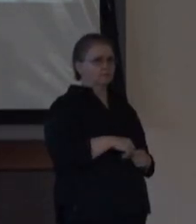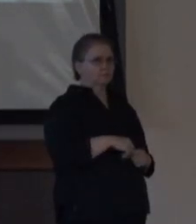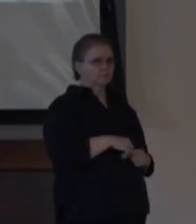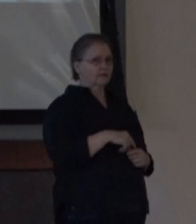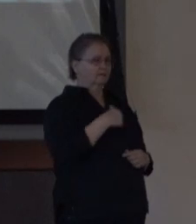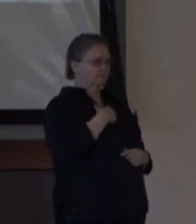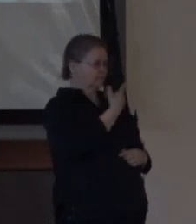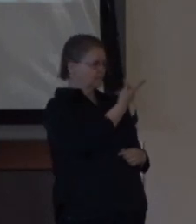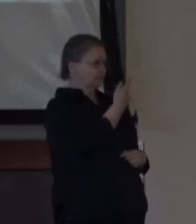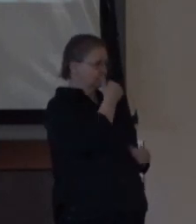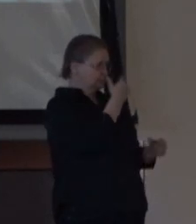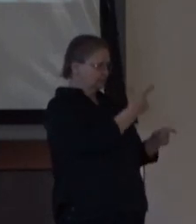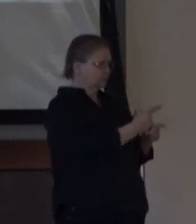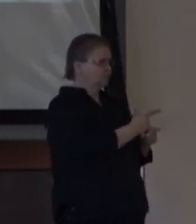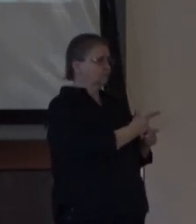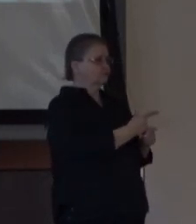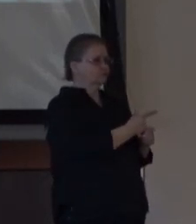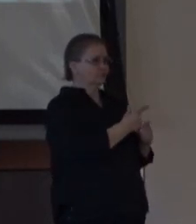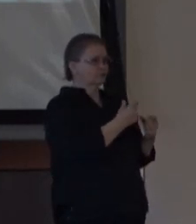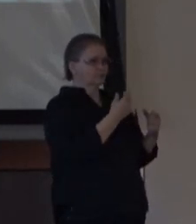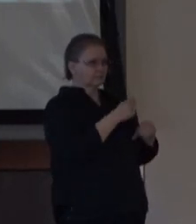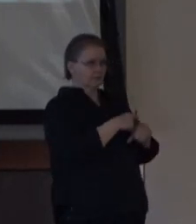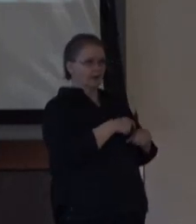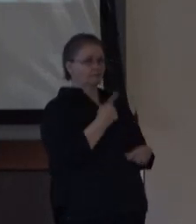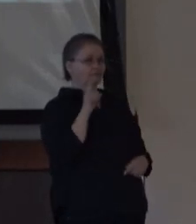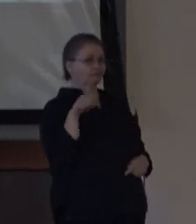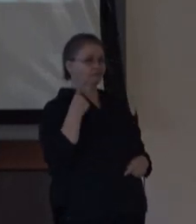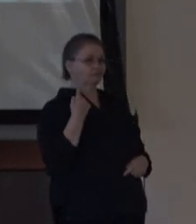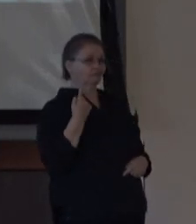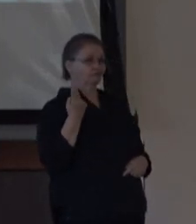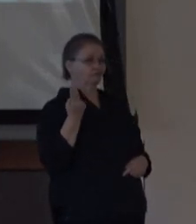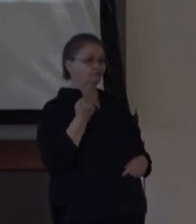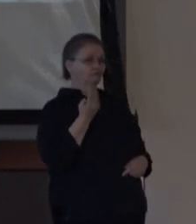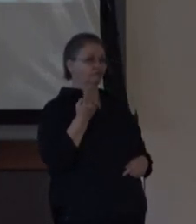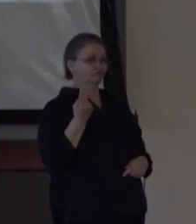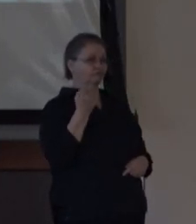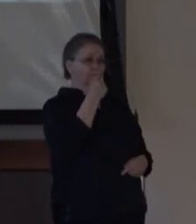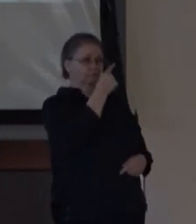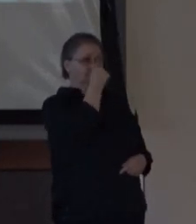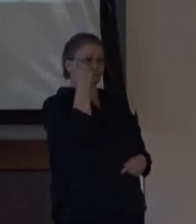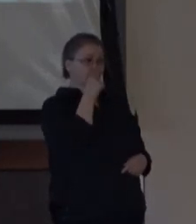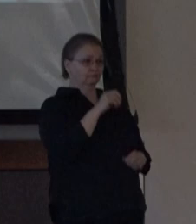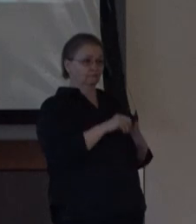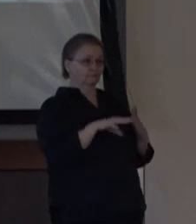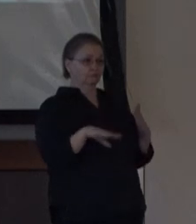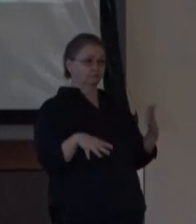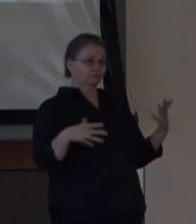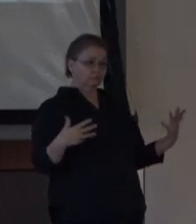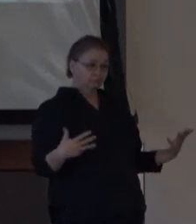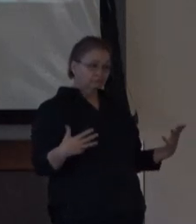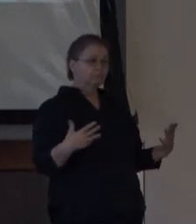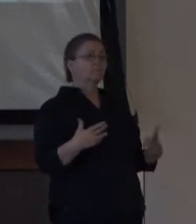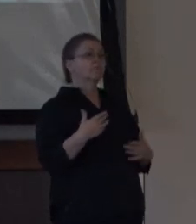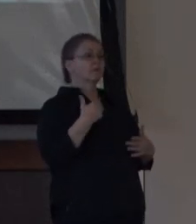Me and my sister, we both oftentimes in our schools were the only African American kids.